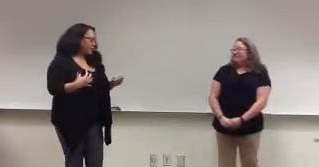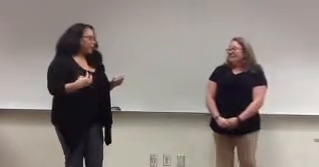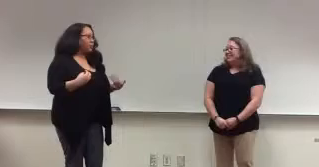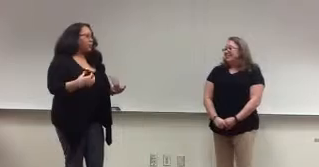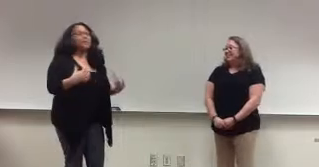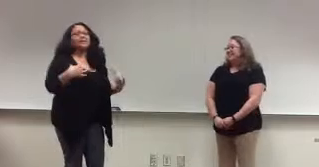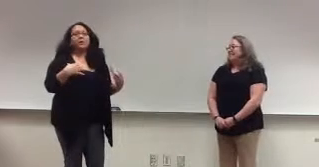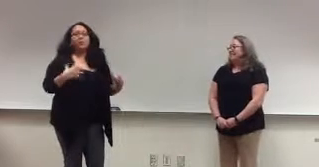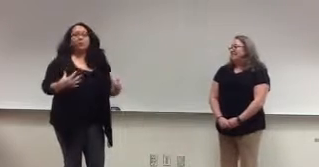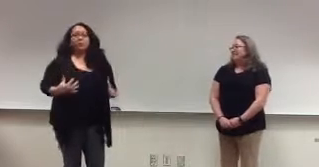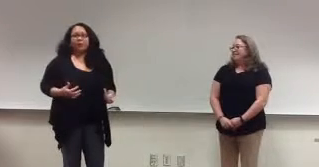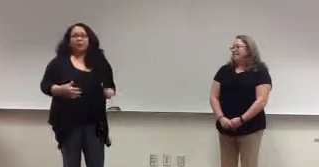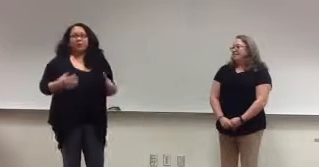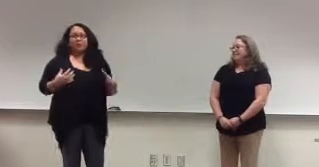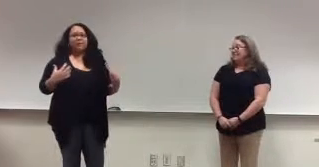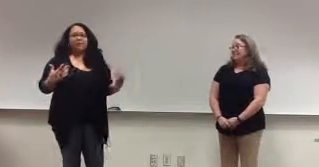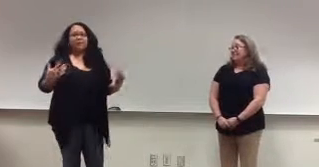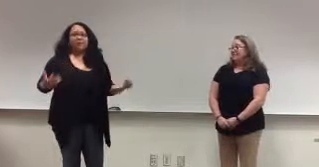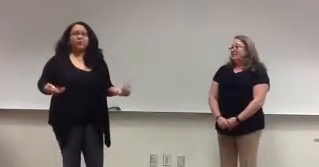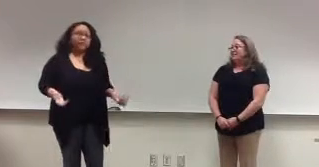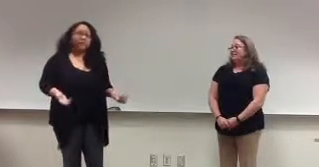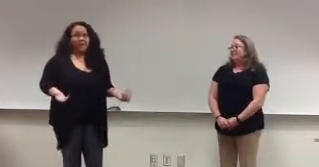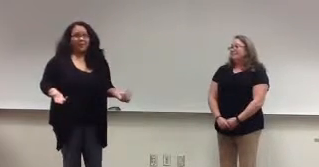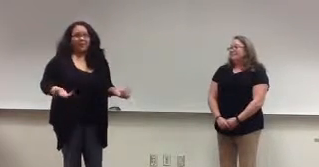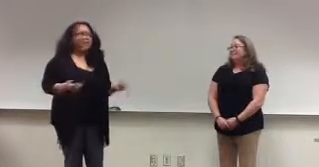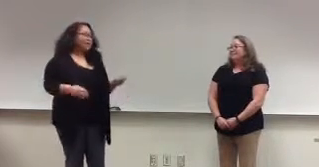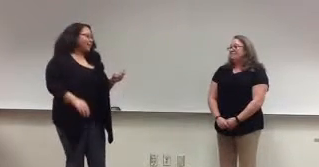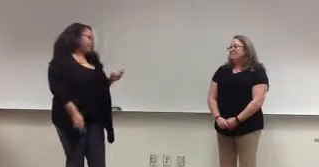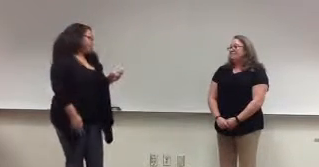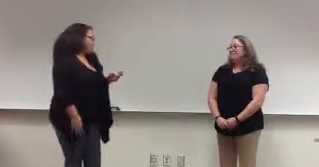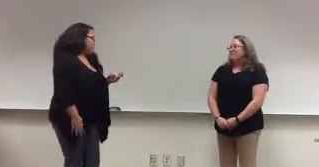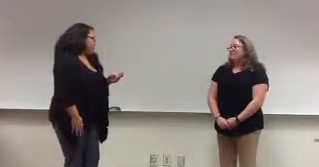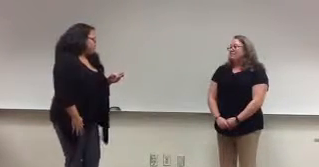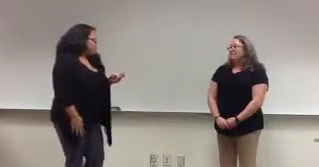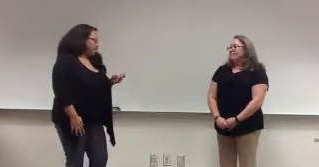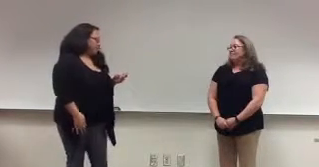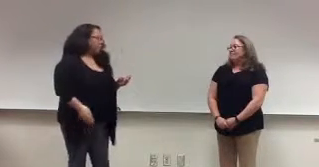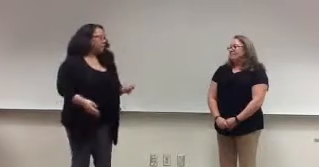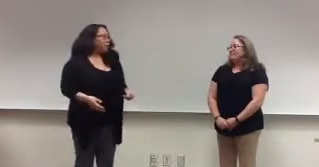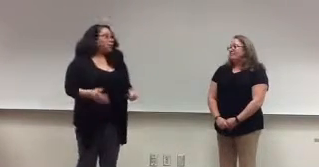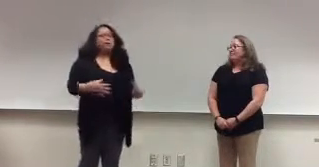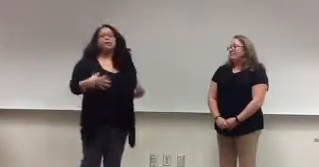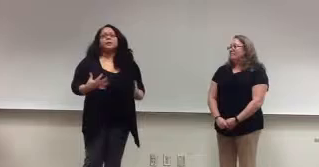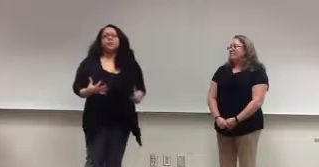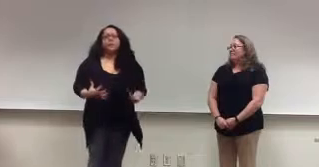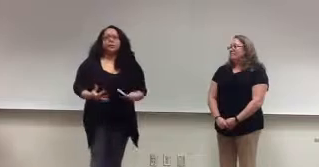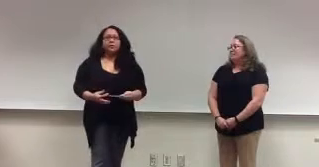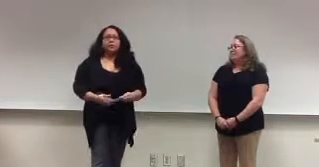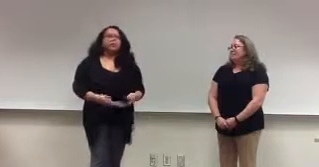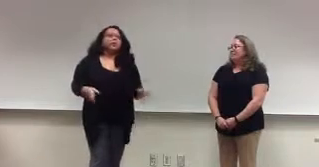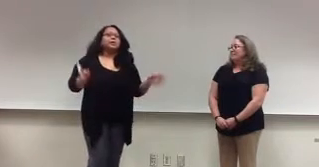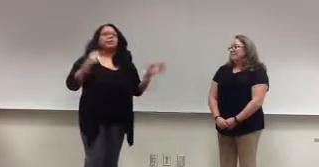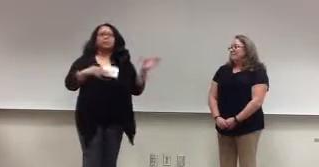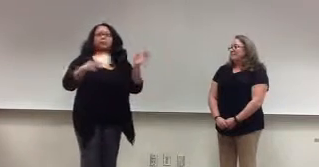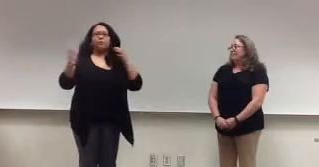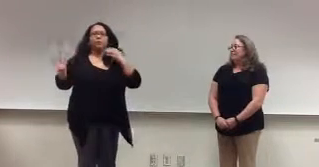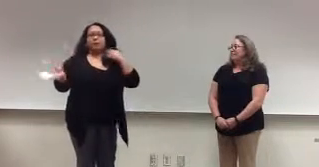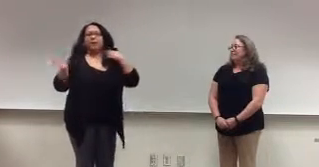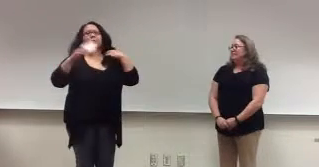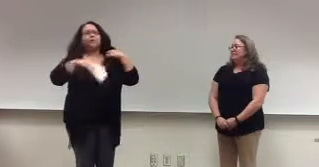it also makes them uncomfortable as they know that you're shouting at them. So the next thing is you want to remain on topic. Do not try to jumble from one topic to